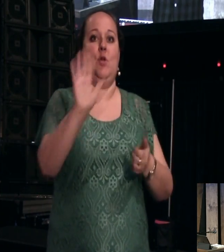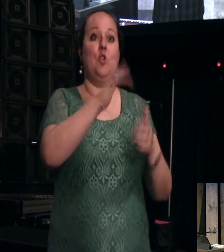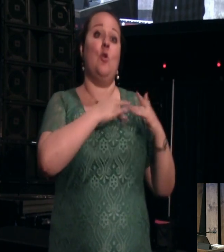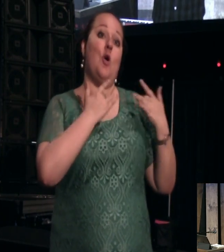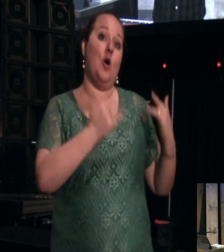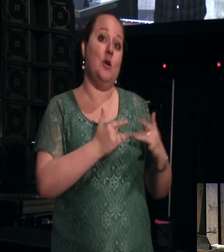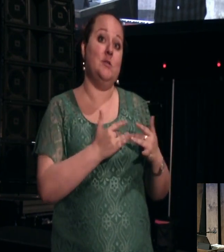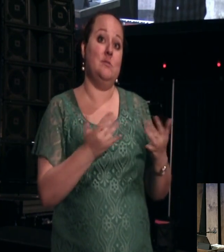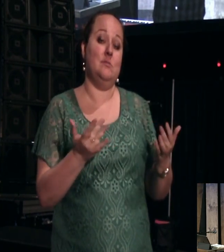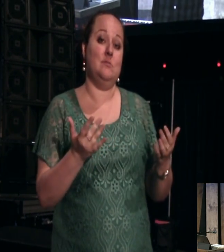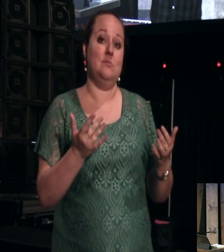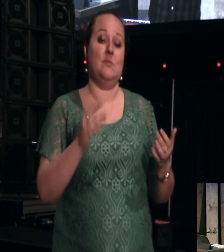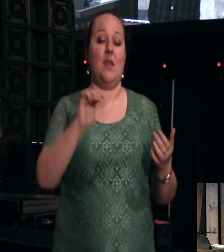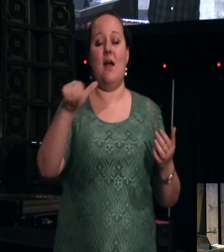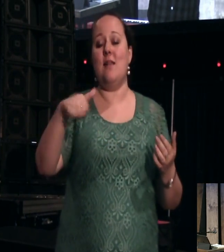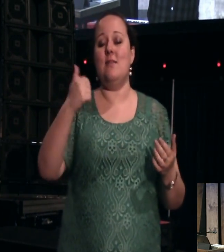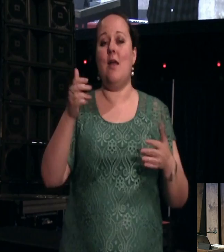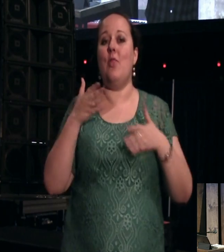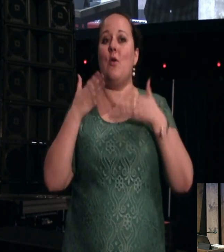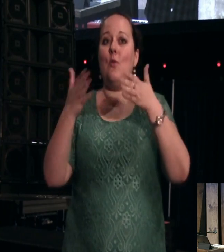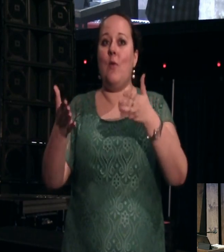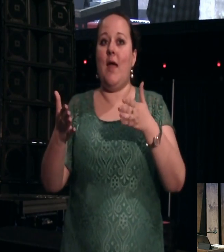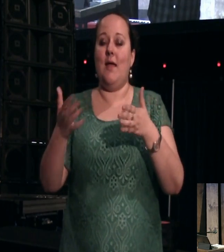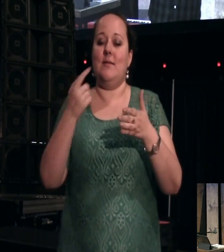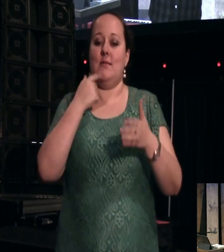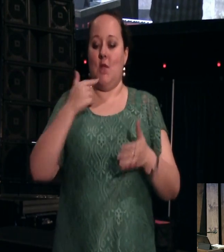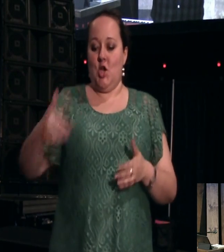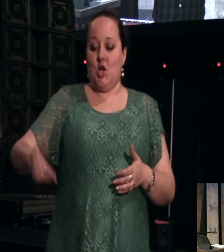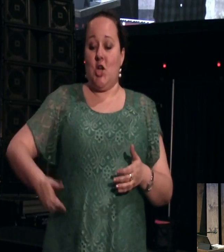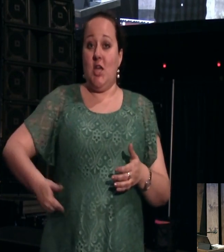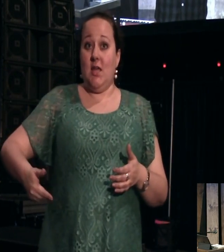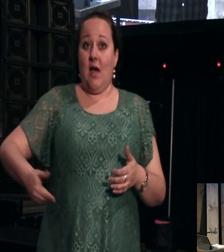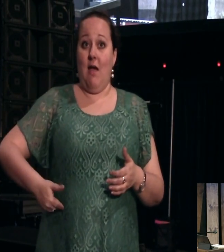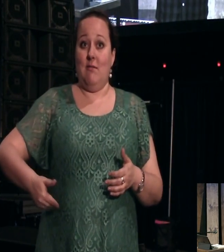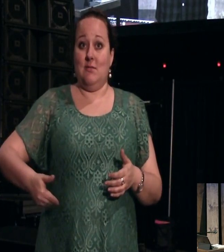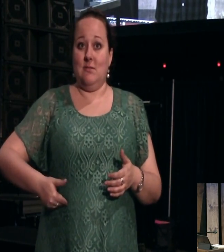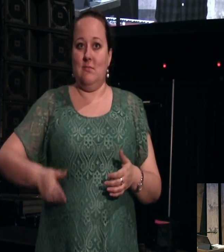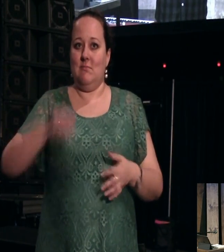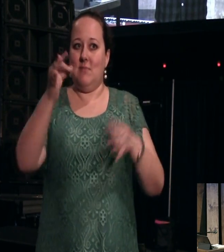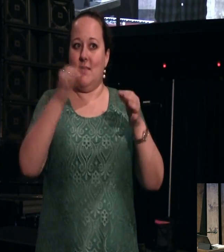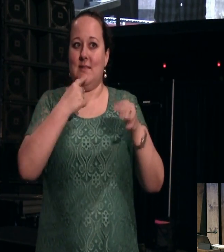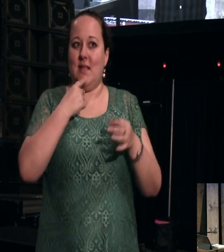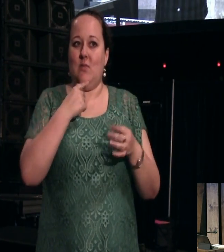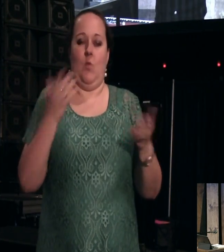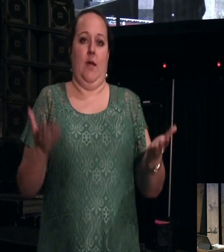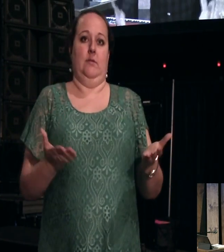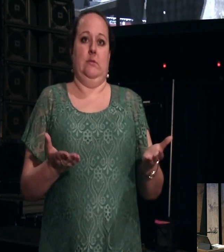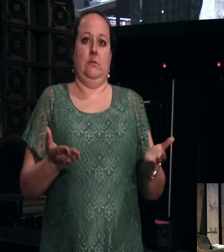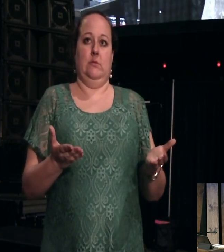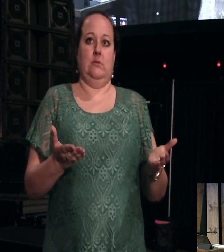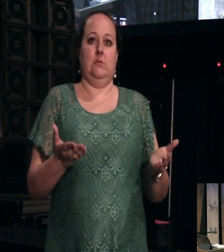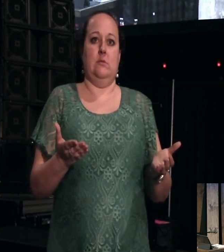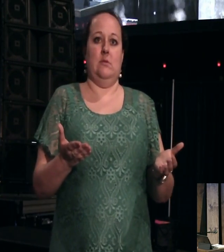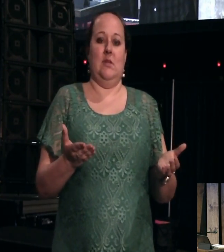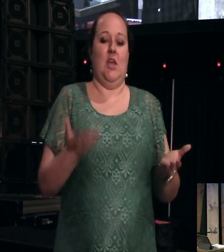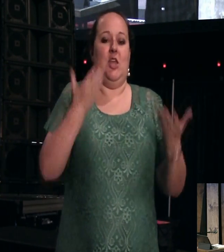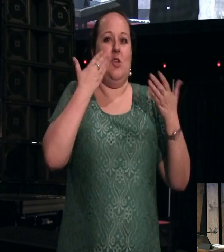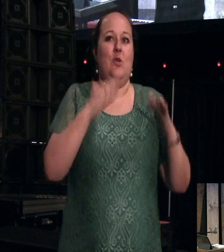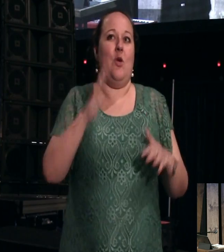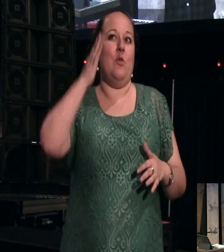just follow your heart. Another way of putting it is, what does your gut tell